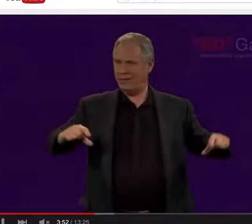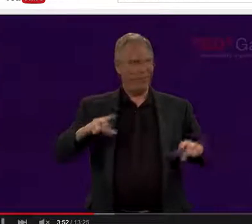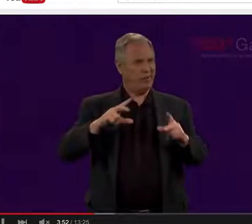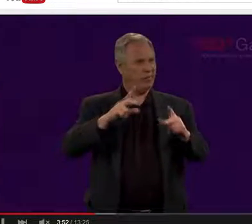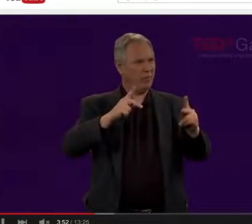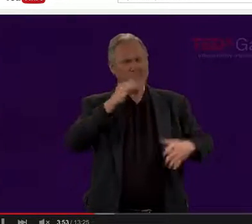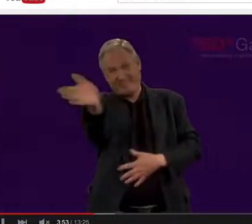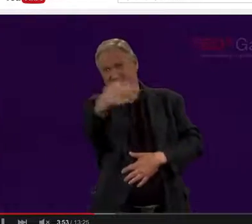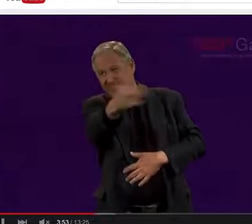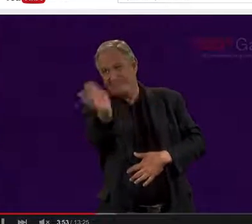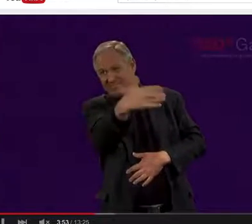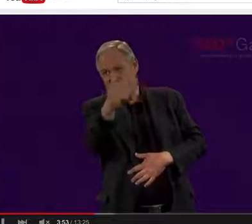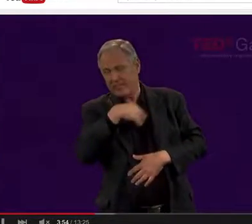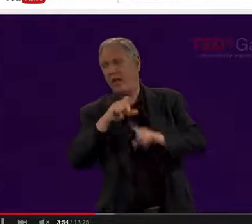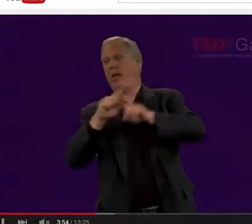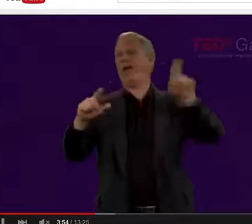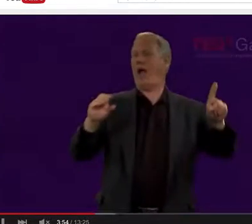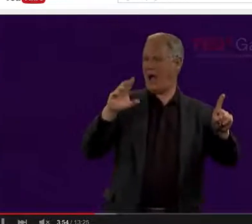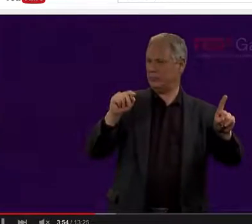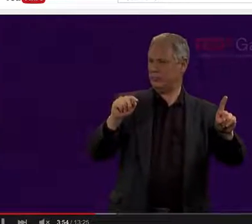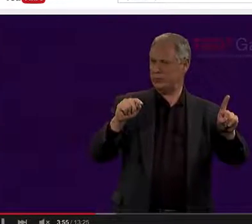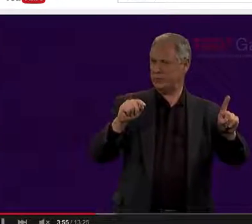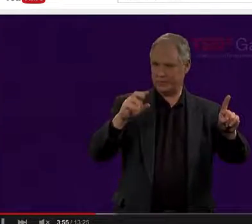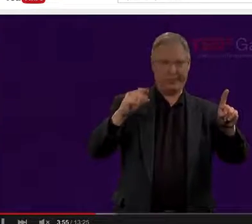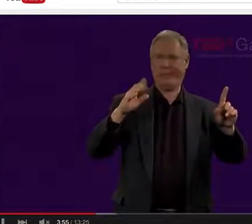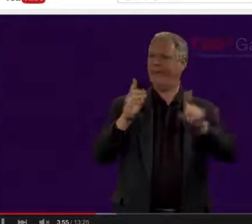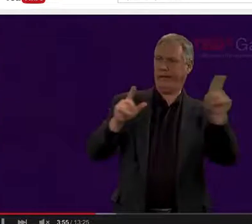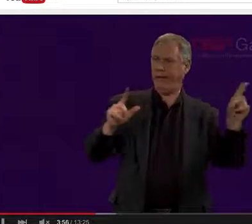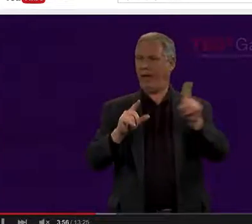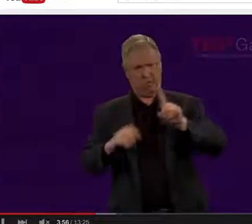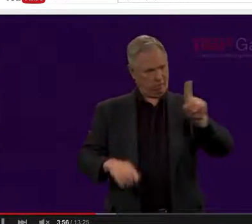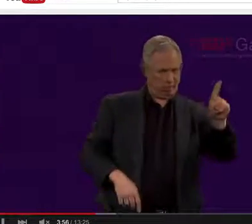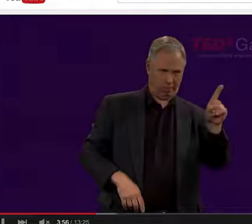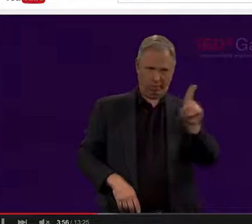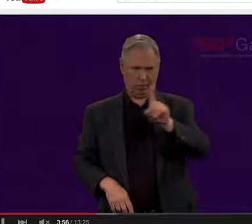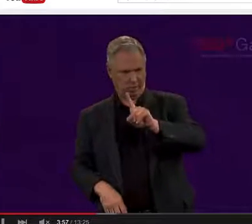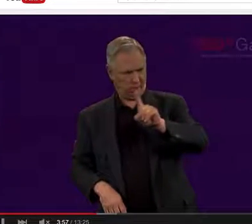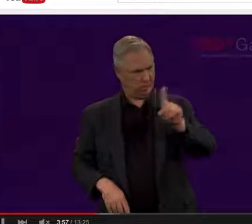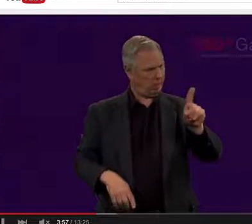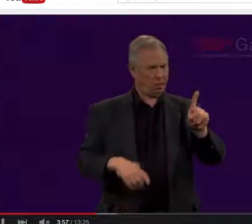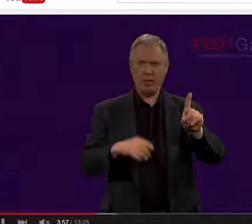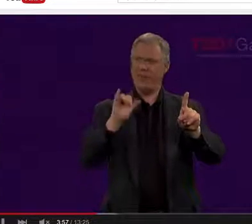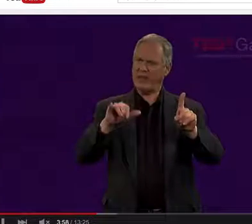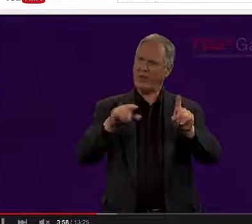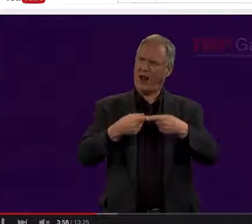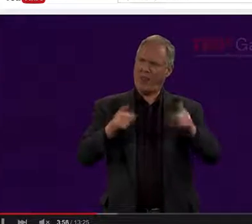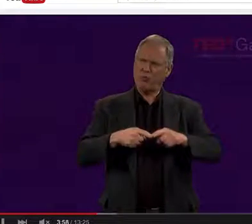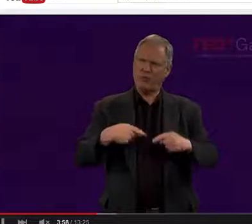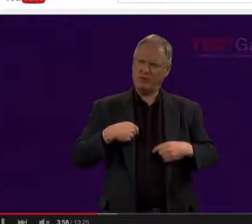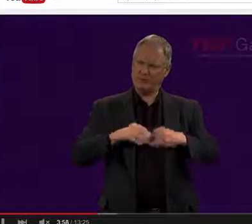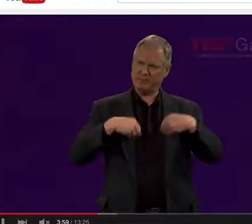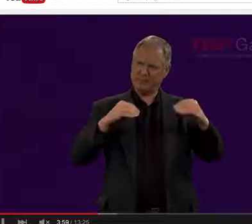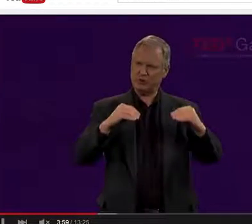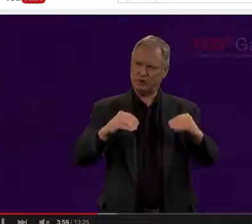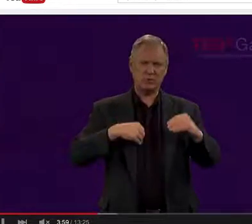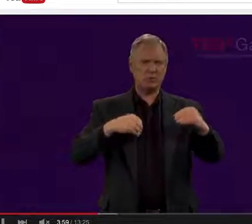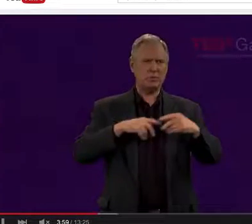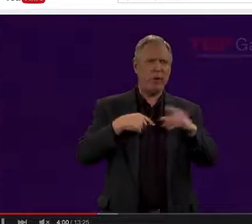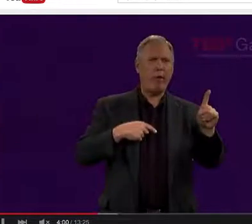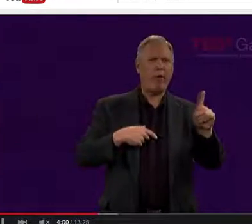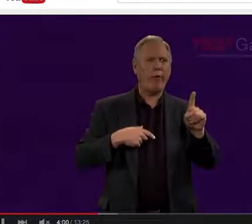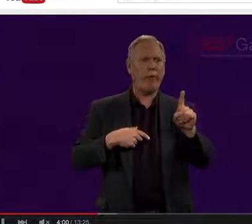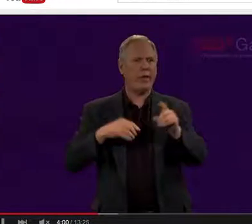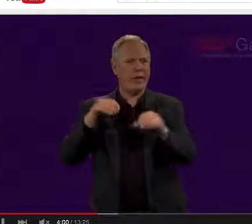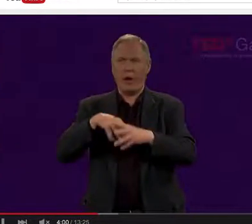the letters and the presentation. Everybody has to tell him to move. So the presenter keeps coming in and out